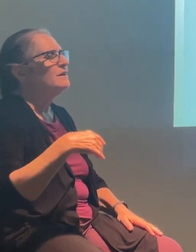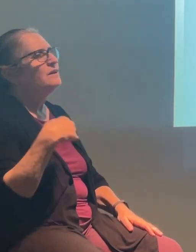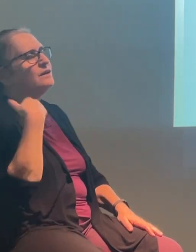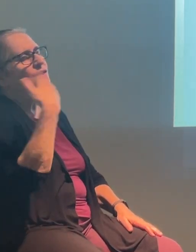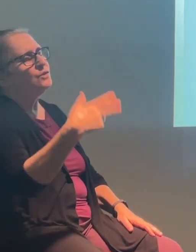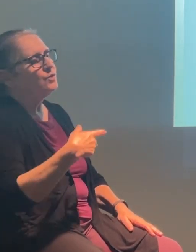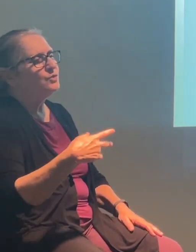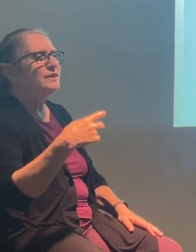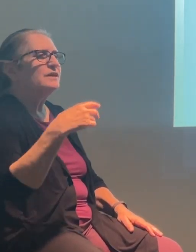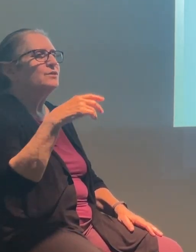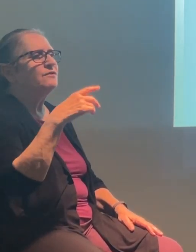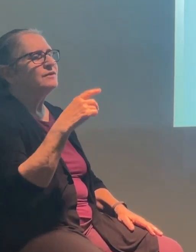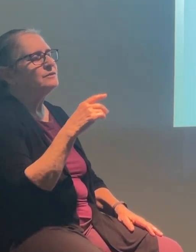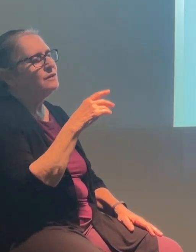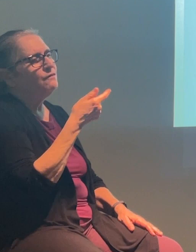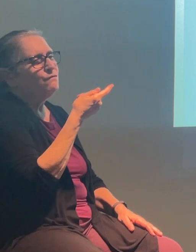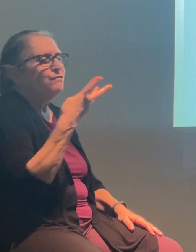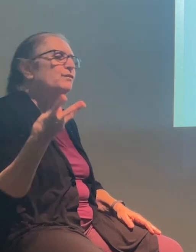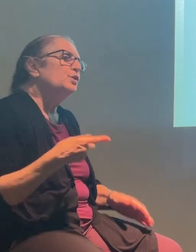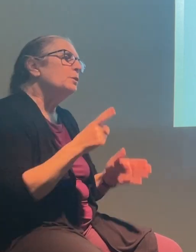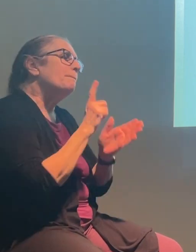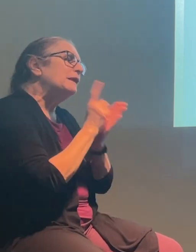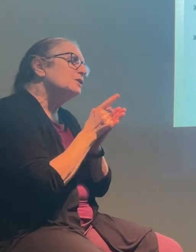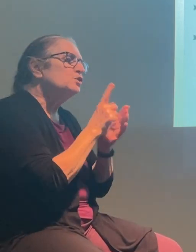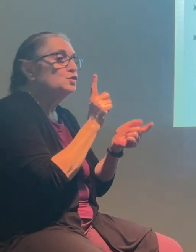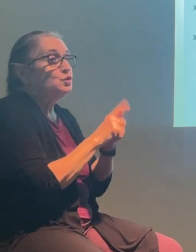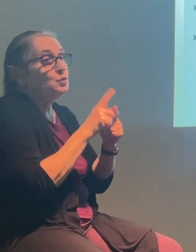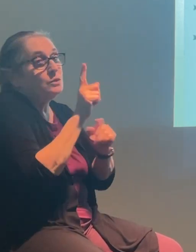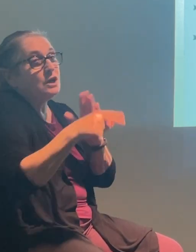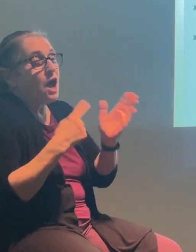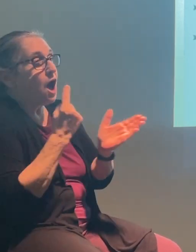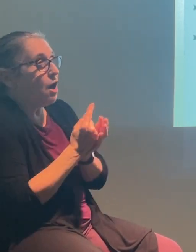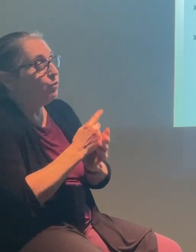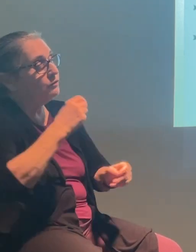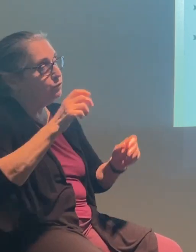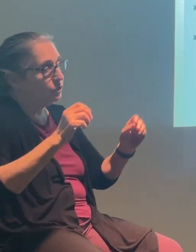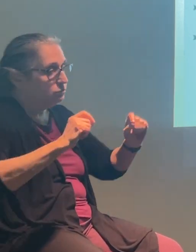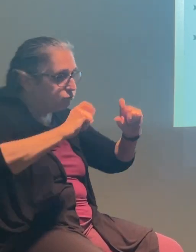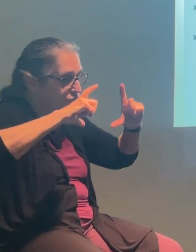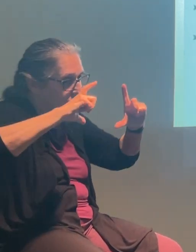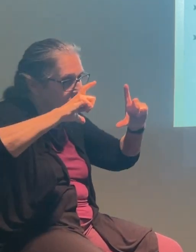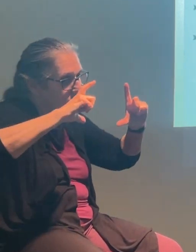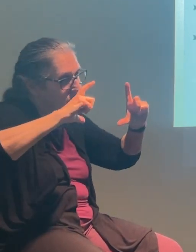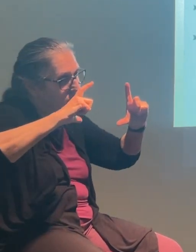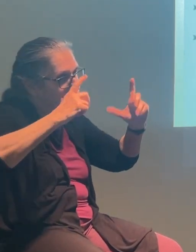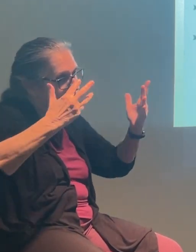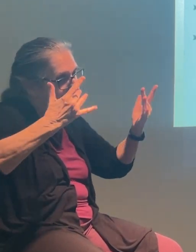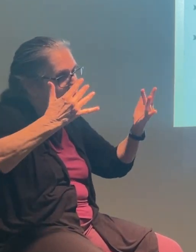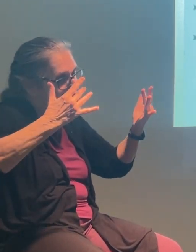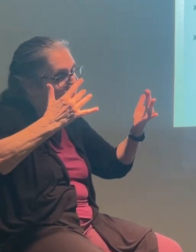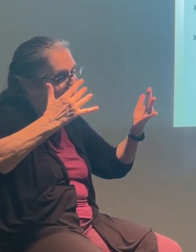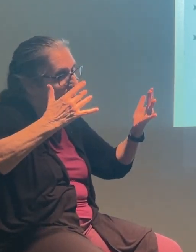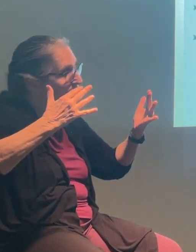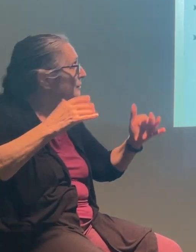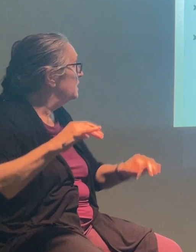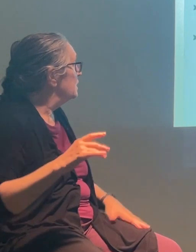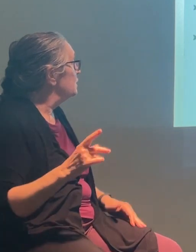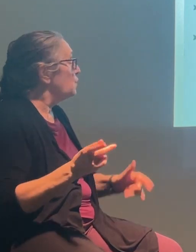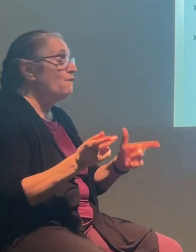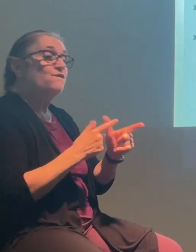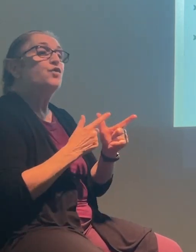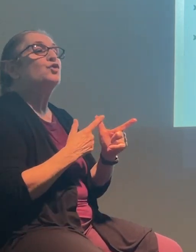go closer to the hour. It would take a very long time. So the first one is the setup. So